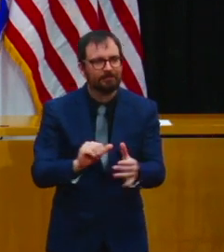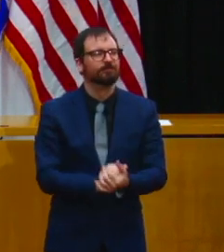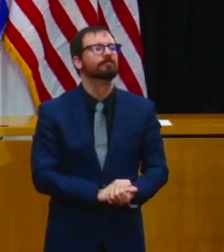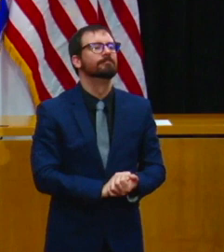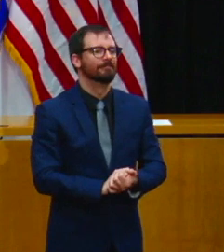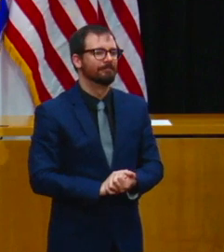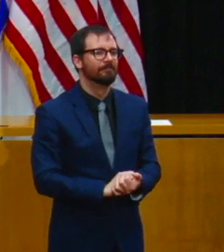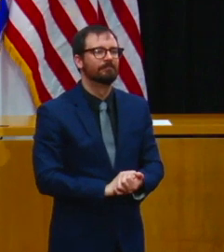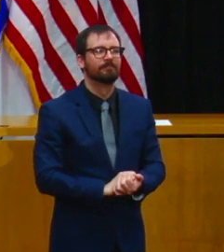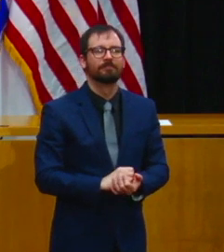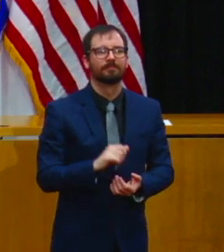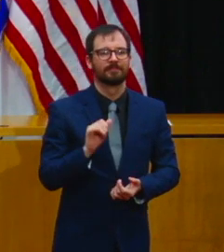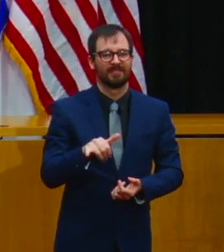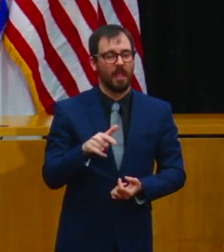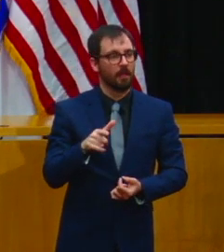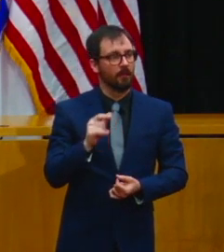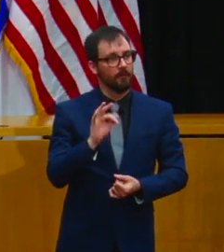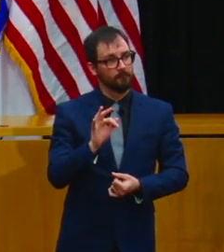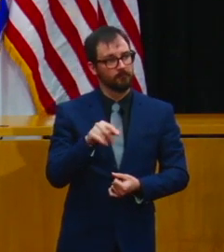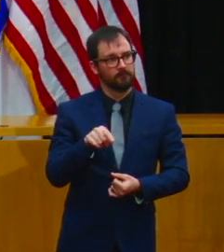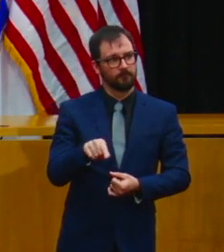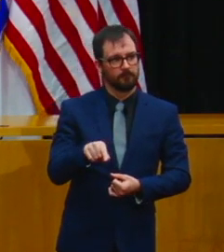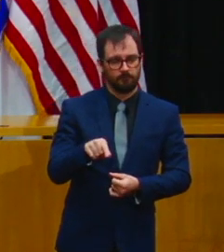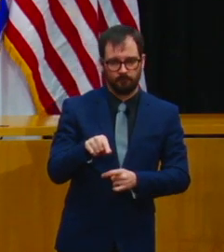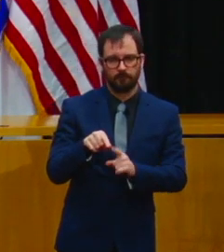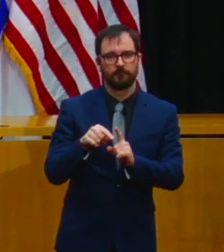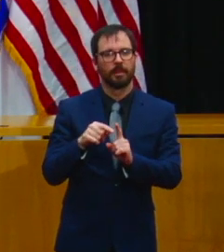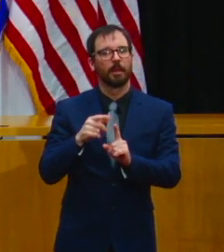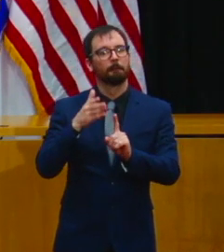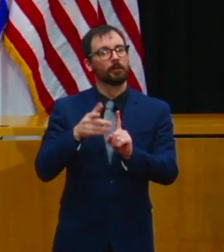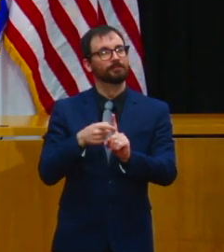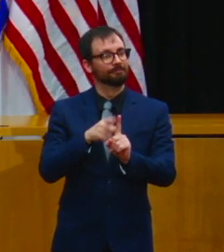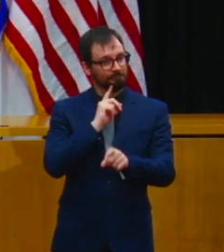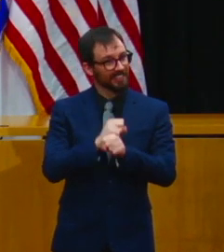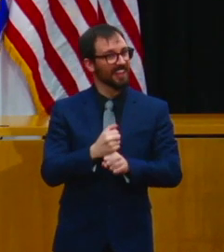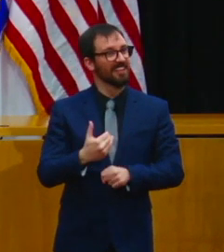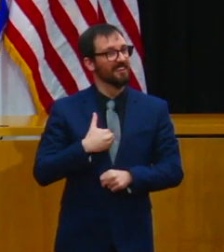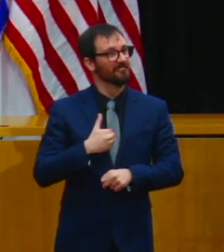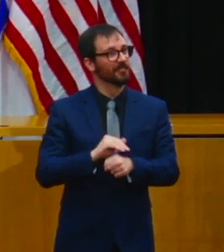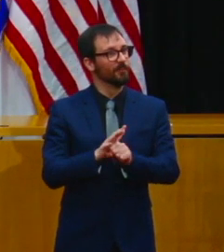them. So what we really want to do is not just the individual who has been